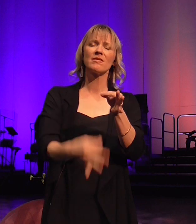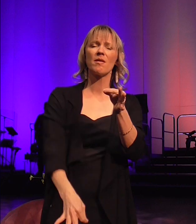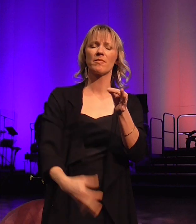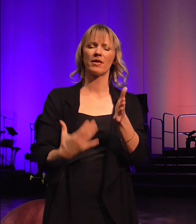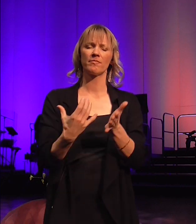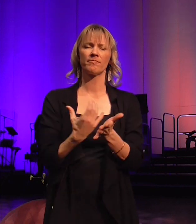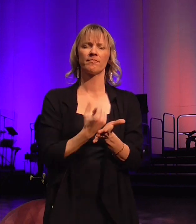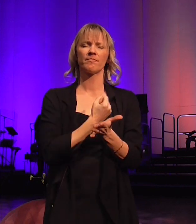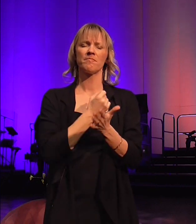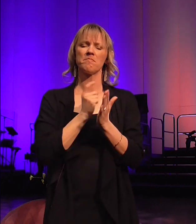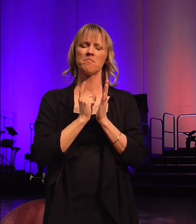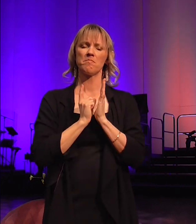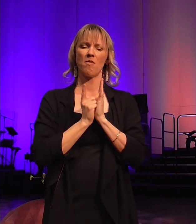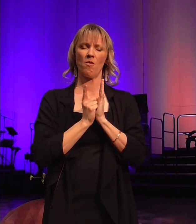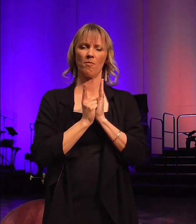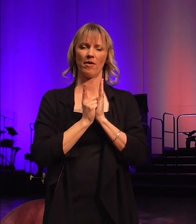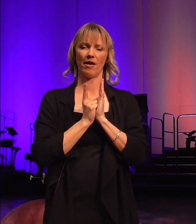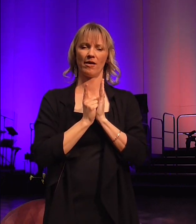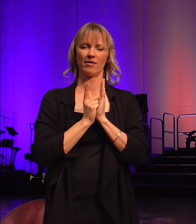to remember